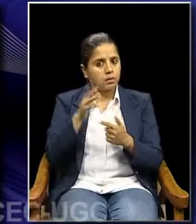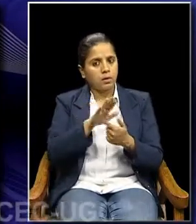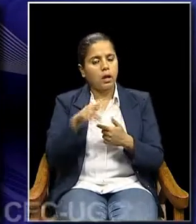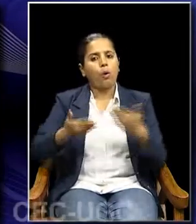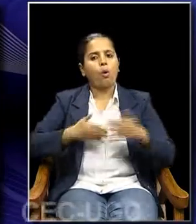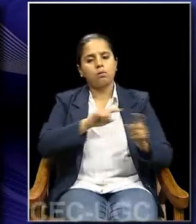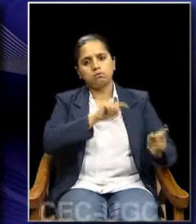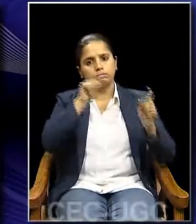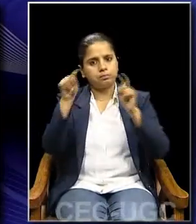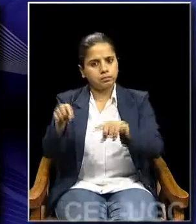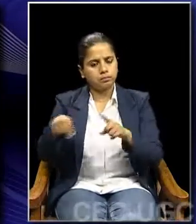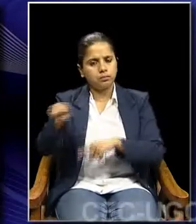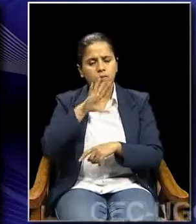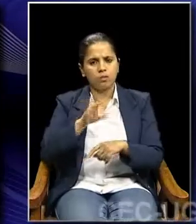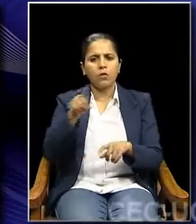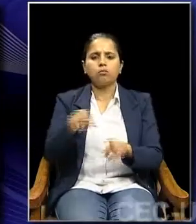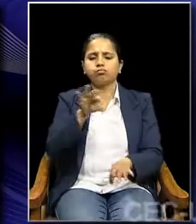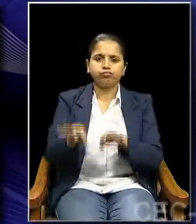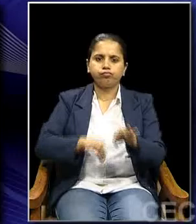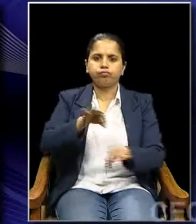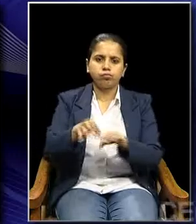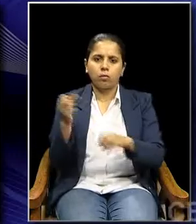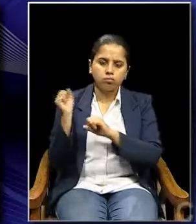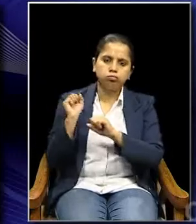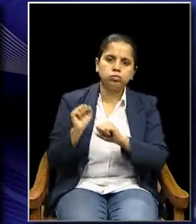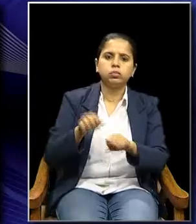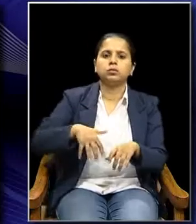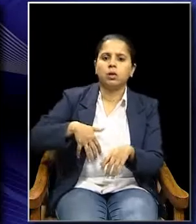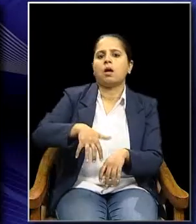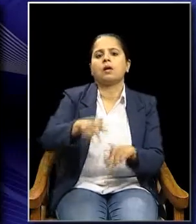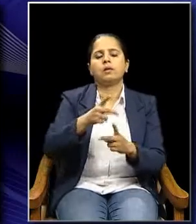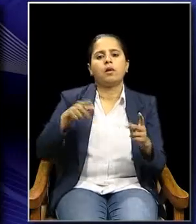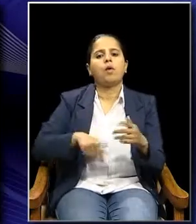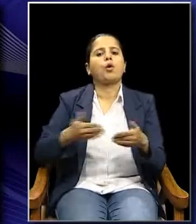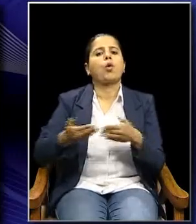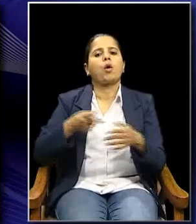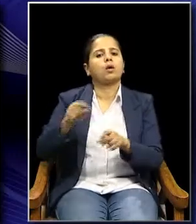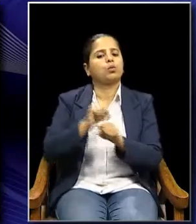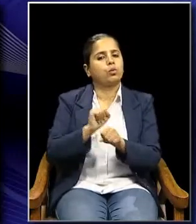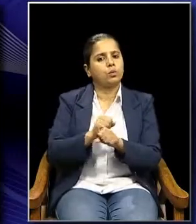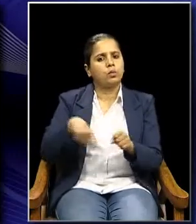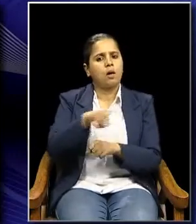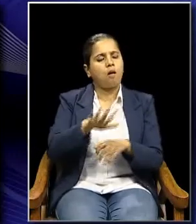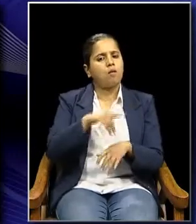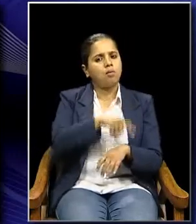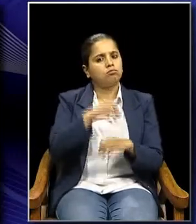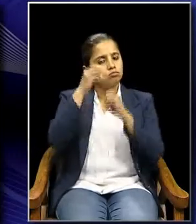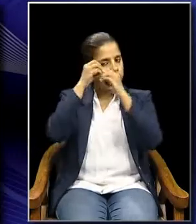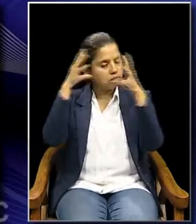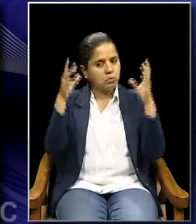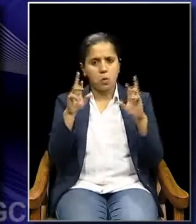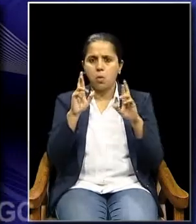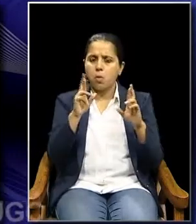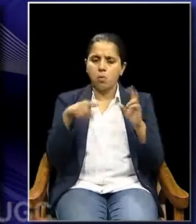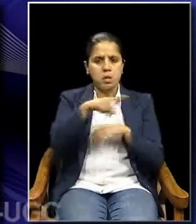Calcutta and he started pulling the rickshaw on the streets of Calcutta, and he had this kind of a desire that he will be